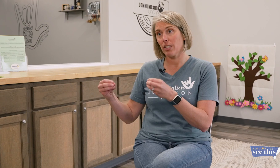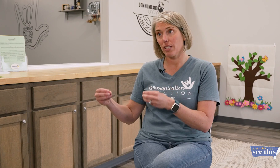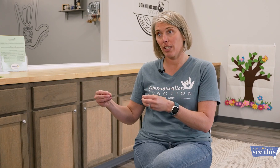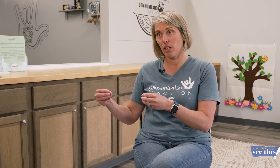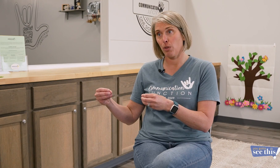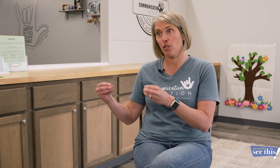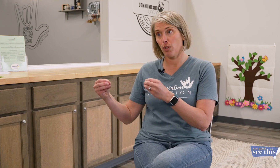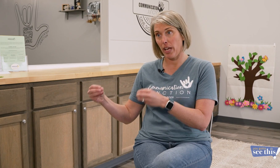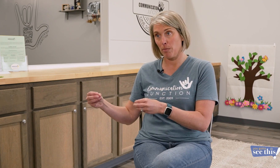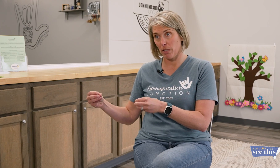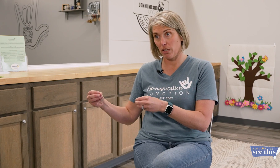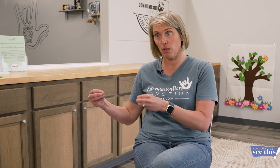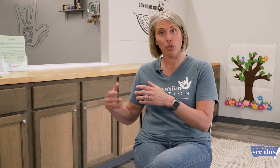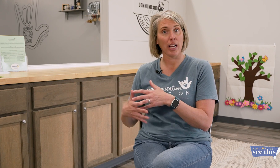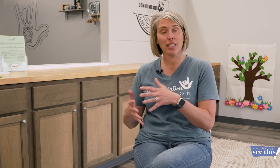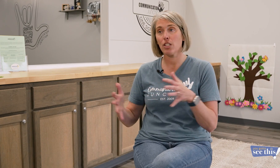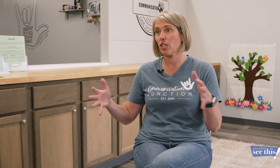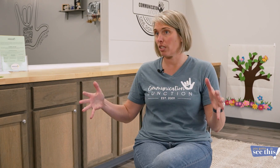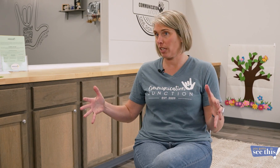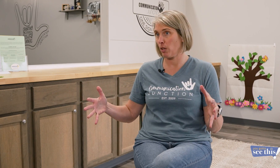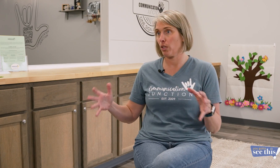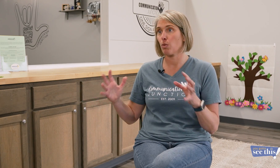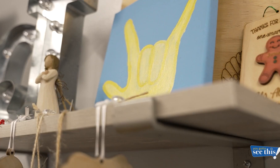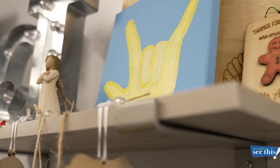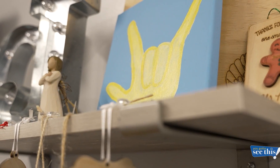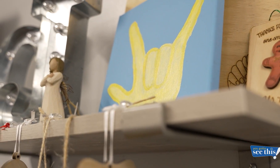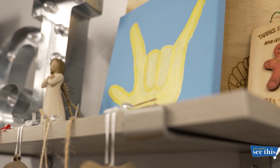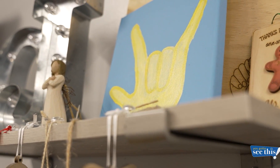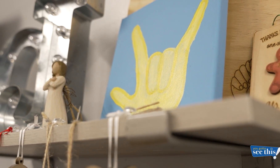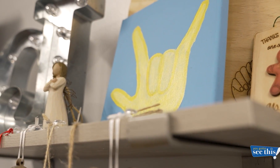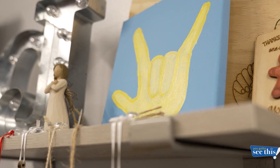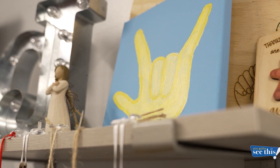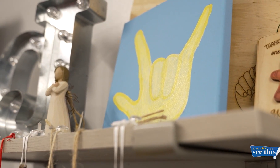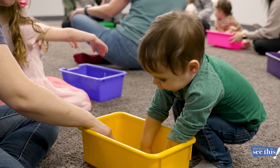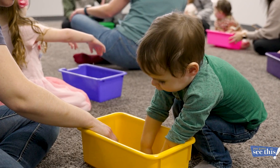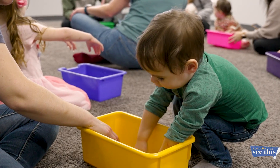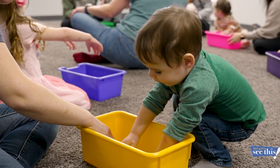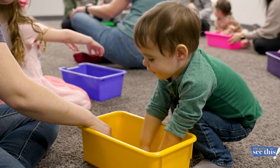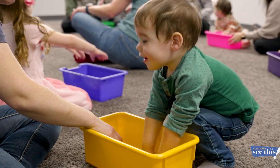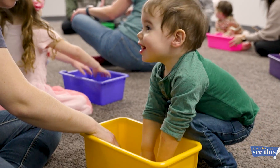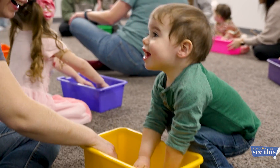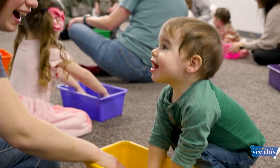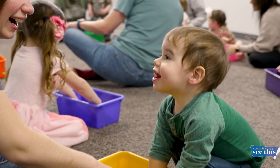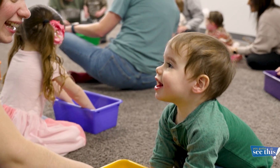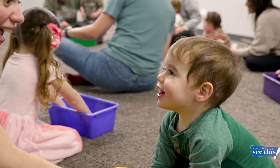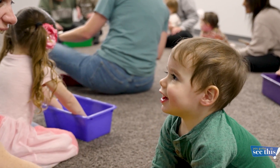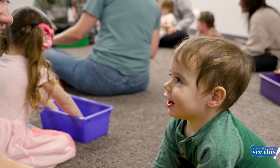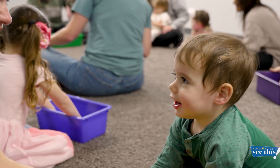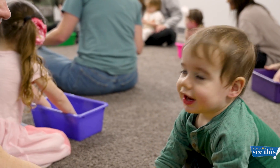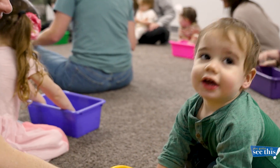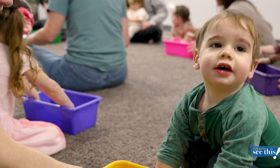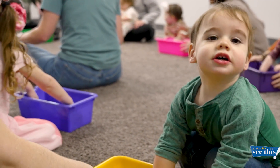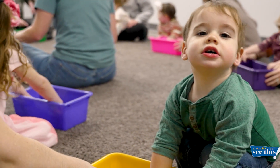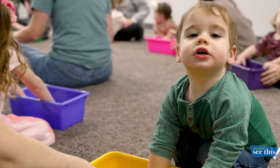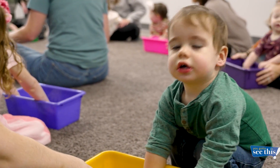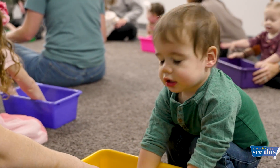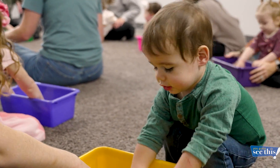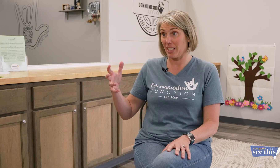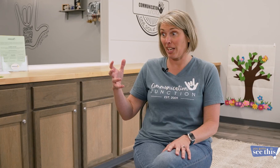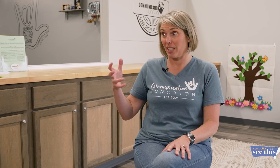Sign Language vocabulary. We're not teaching the language, we're just teaching vocabulary to help families. Once they're imitating gestures, then they start imitating signs. These